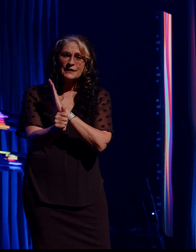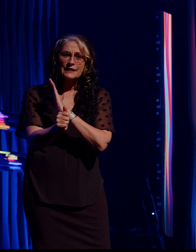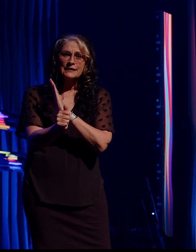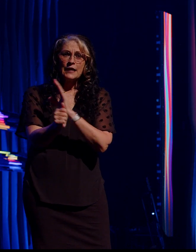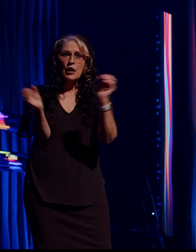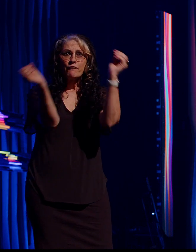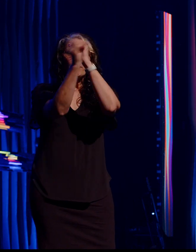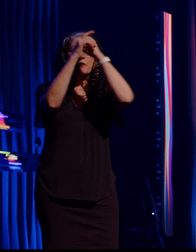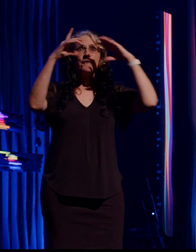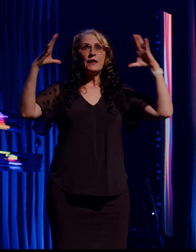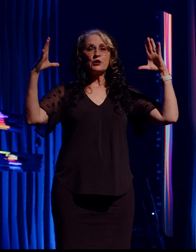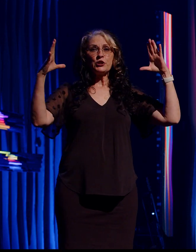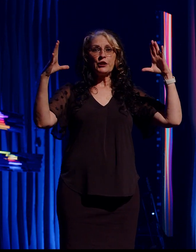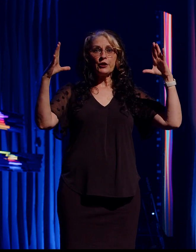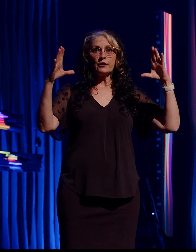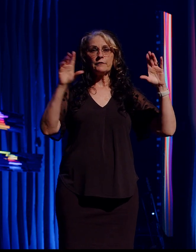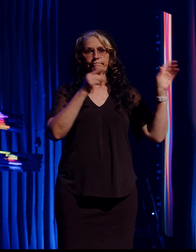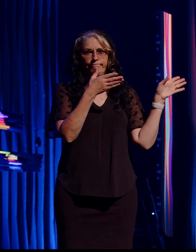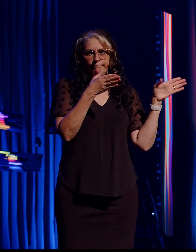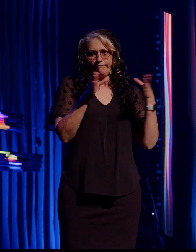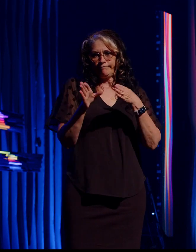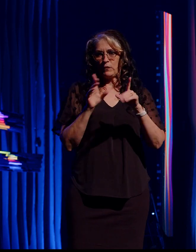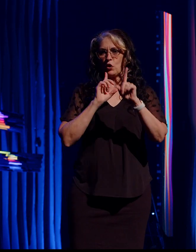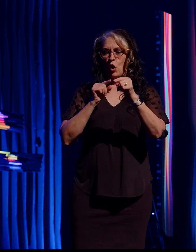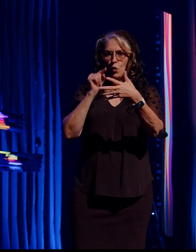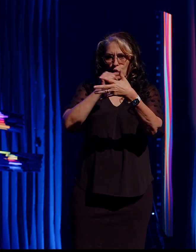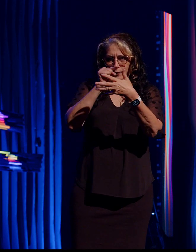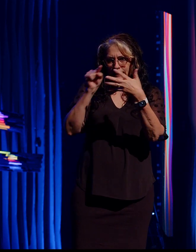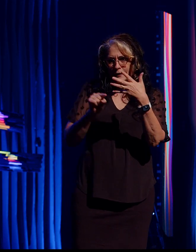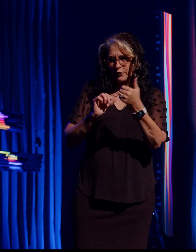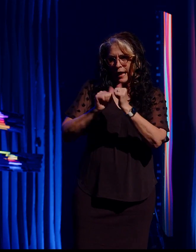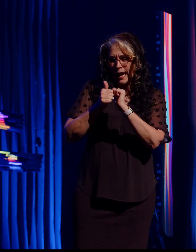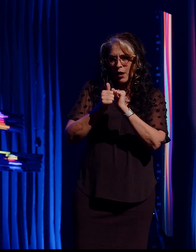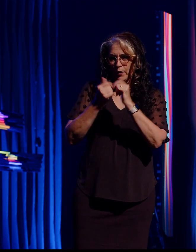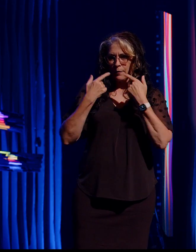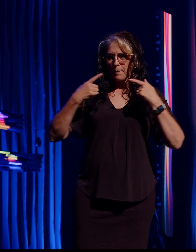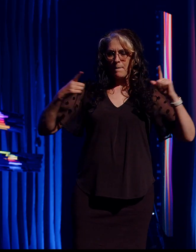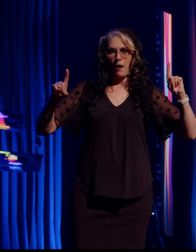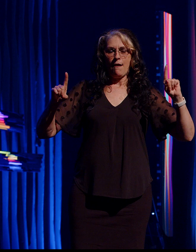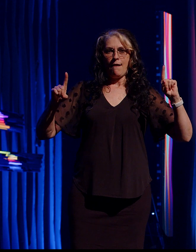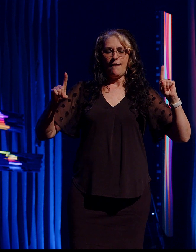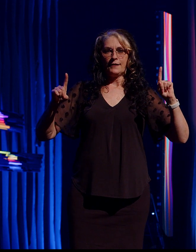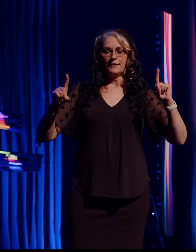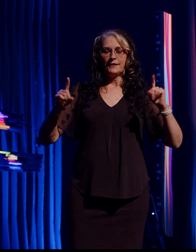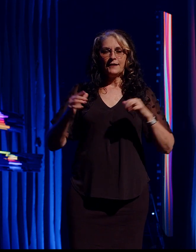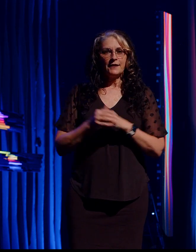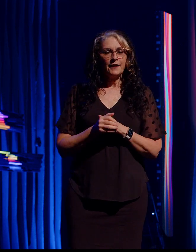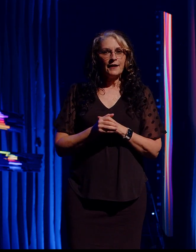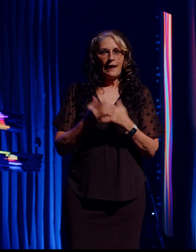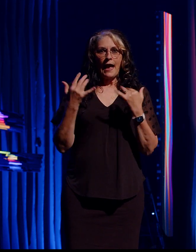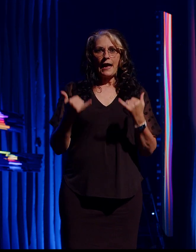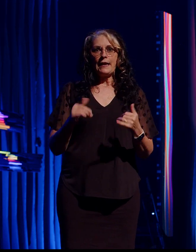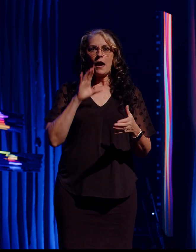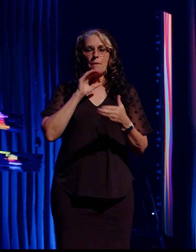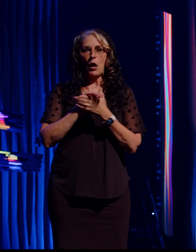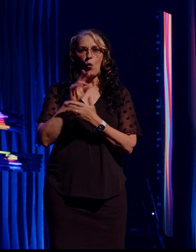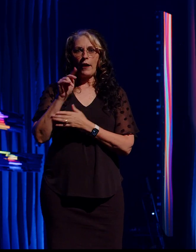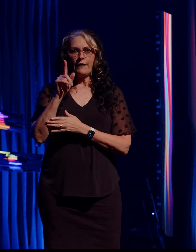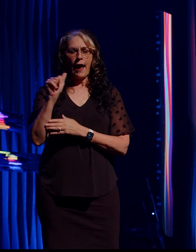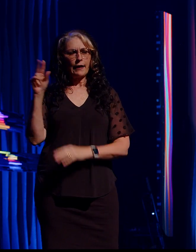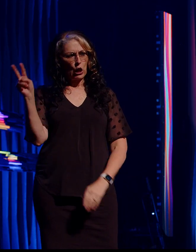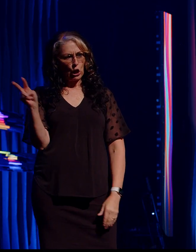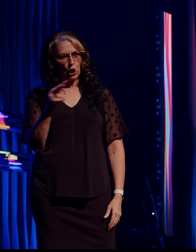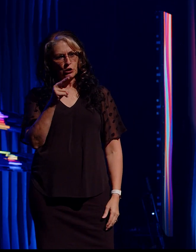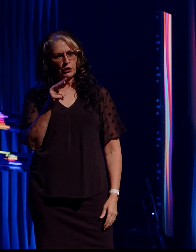from the visionary, this is where we need to go, to the details, and this is how we're gonna get it done, Carol, and you. And when Natalie said she looks at